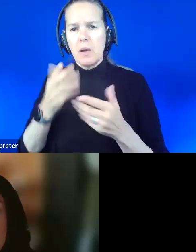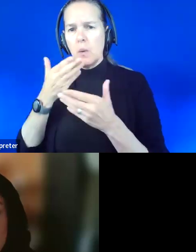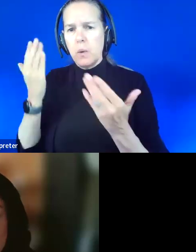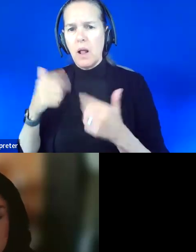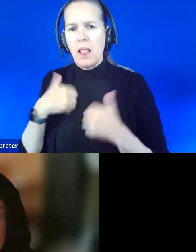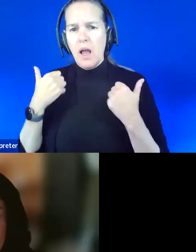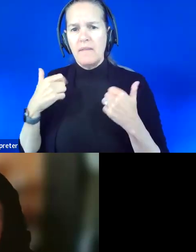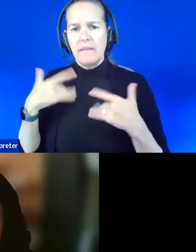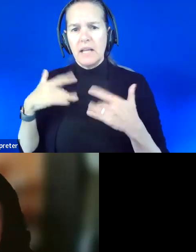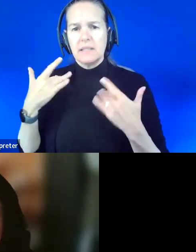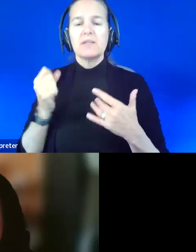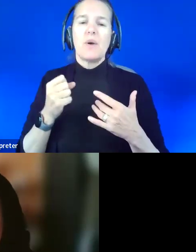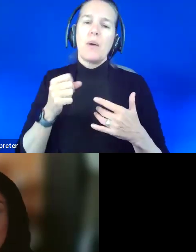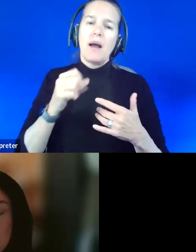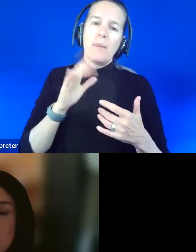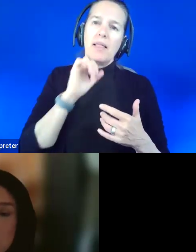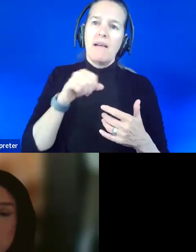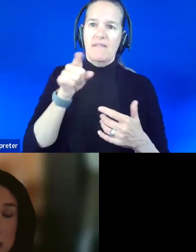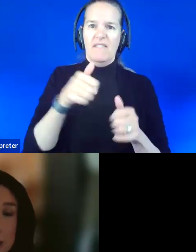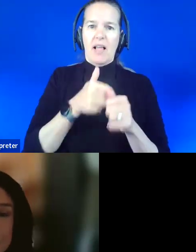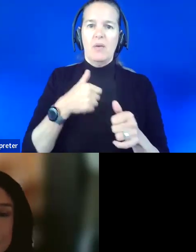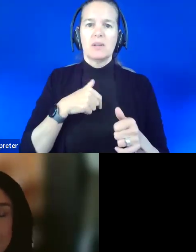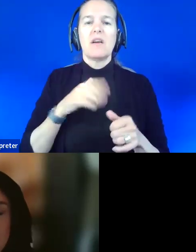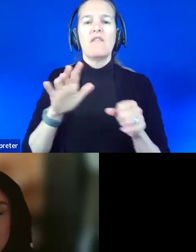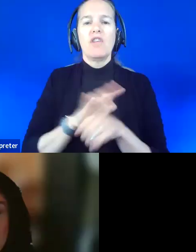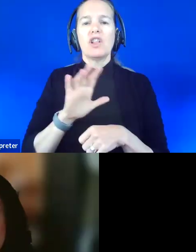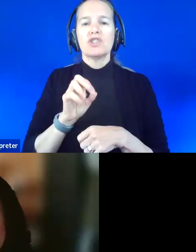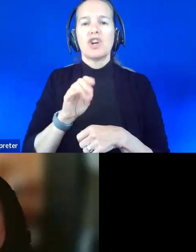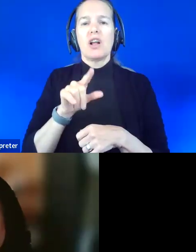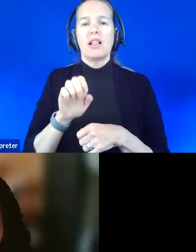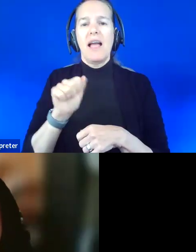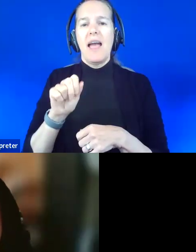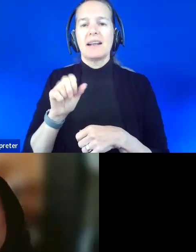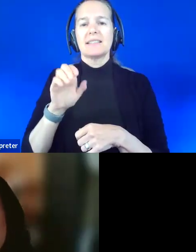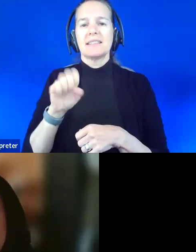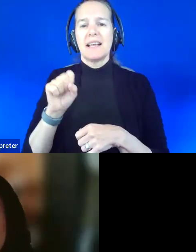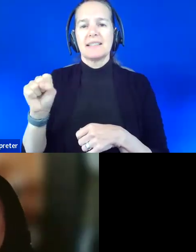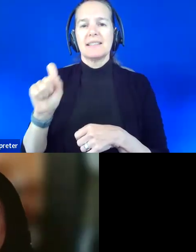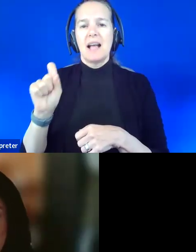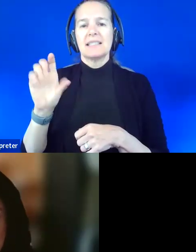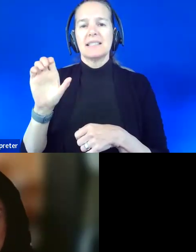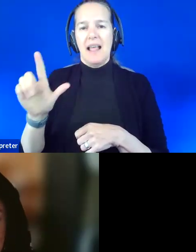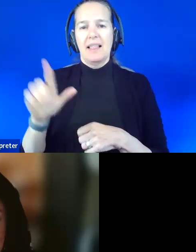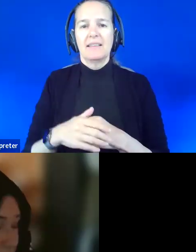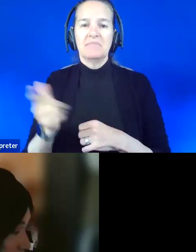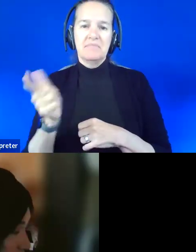would love for you to follow us. We're at fullcircleaccess.co. And yeah, so I'll throw it back to Jonathan.